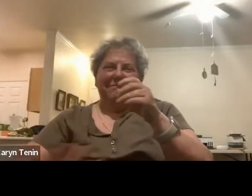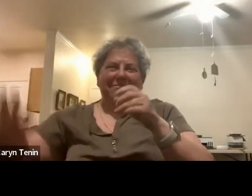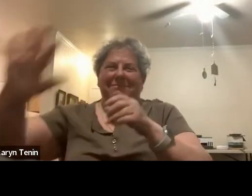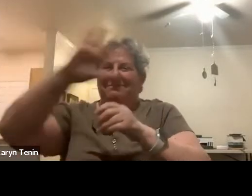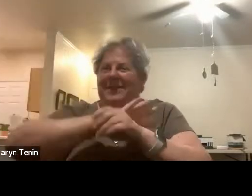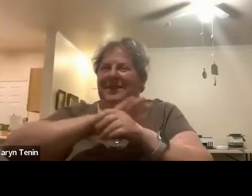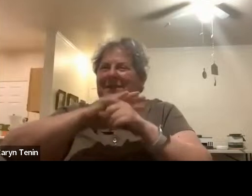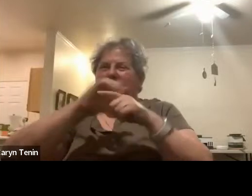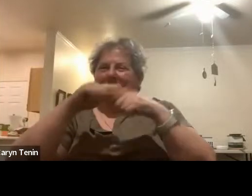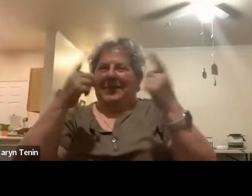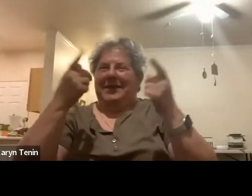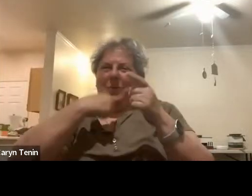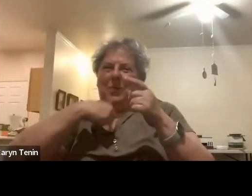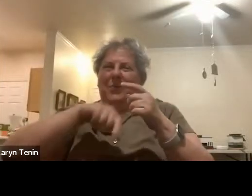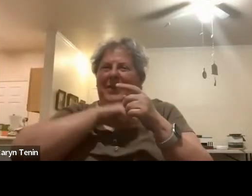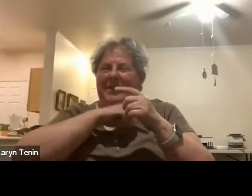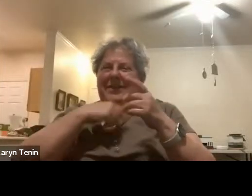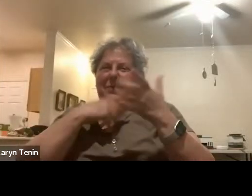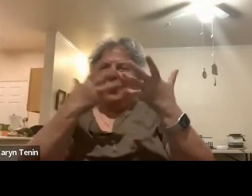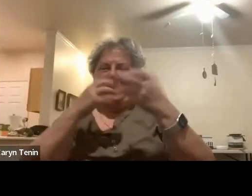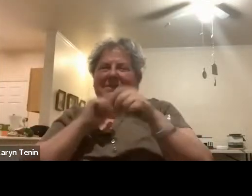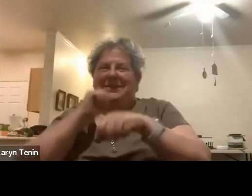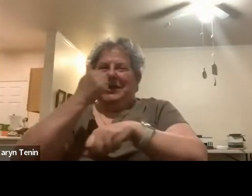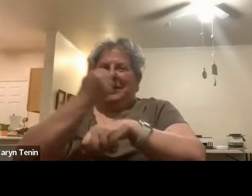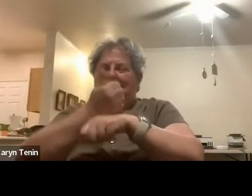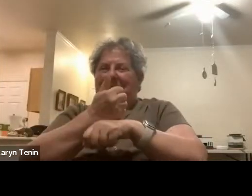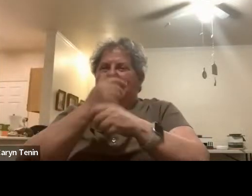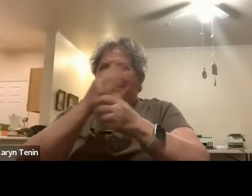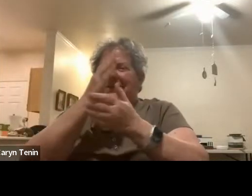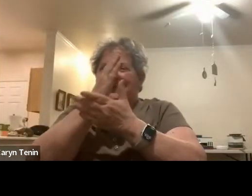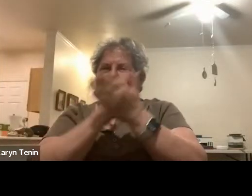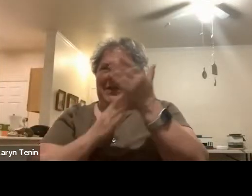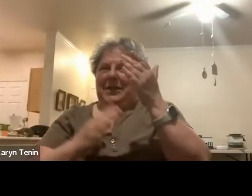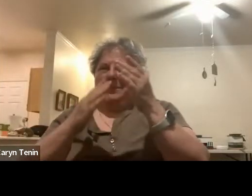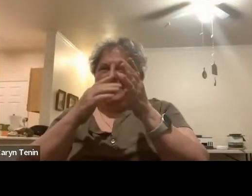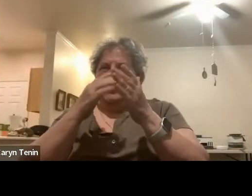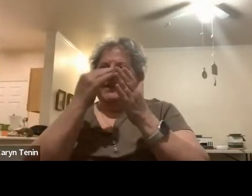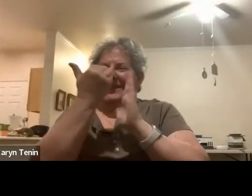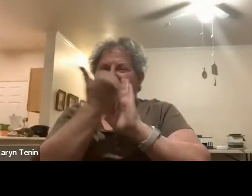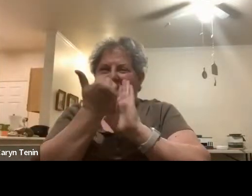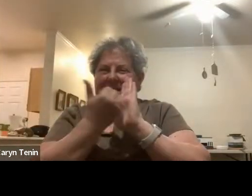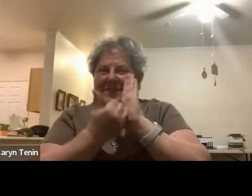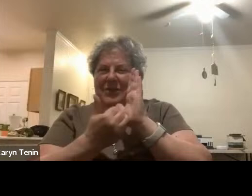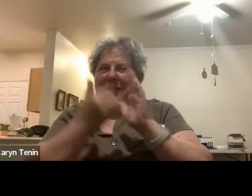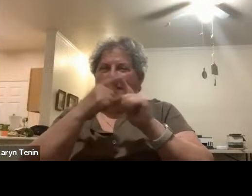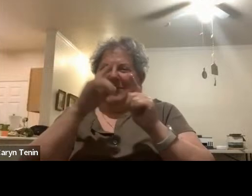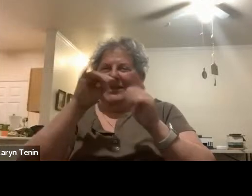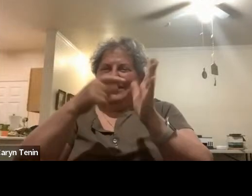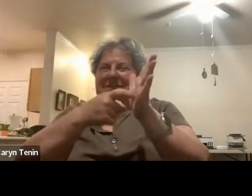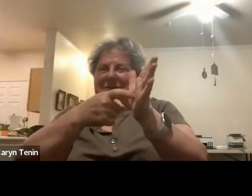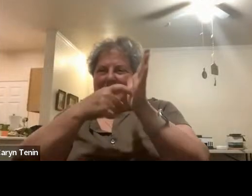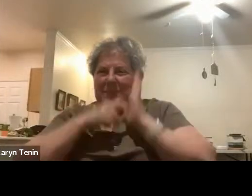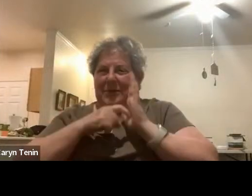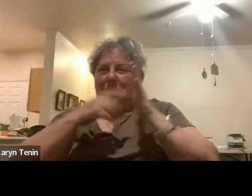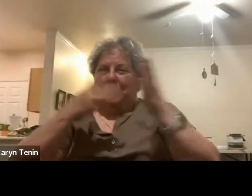community members are not healthy. They're suffering. We're suffering because